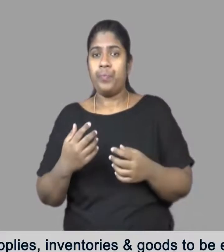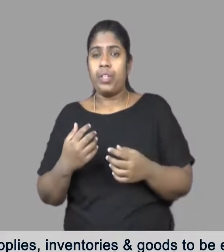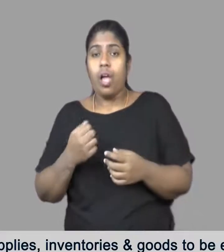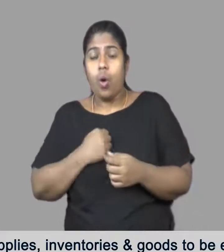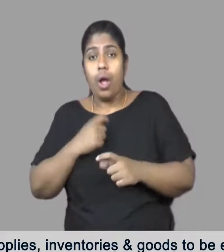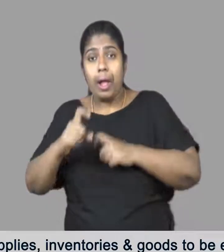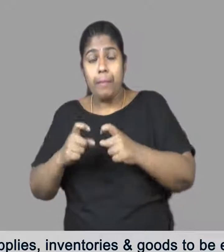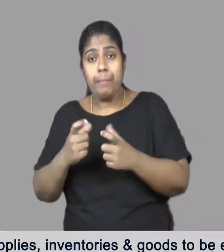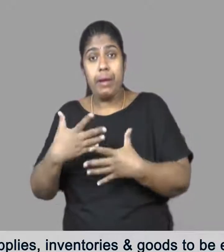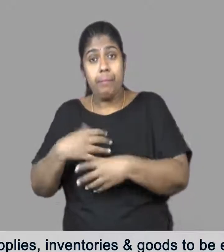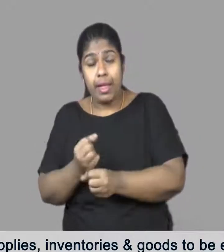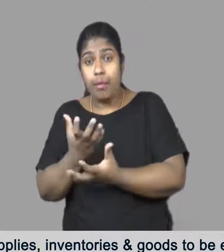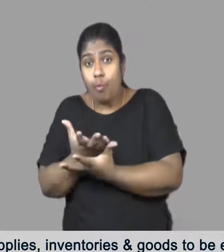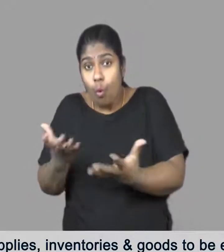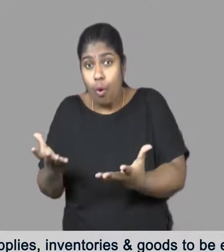supplies,